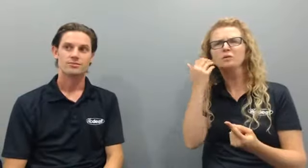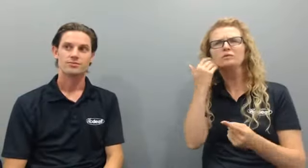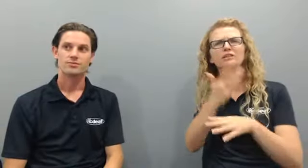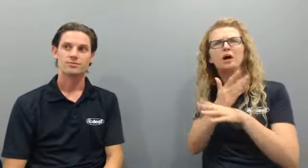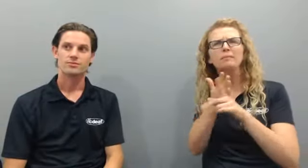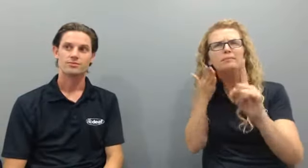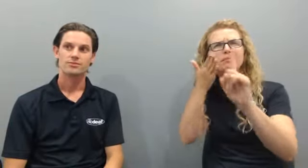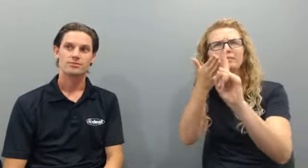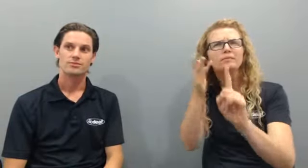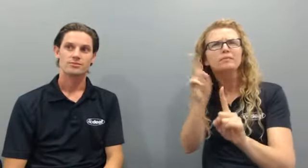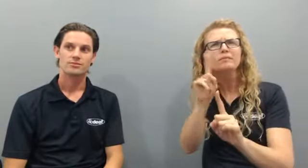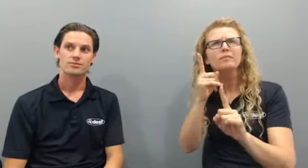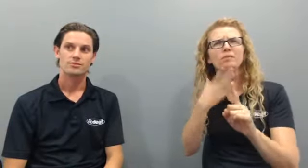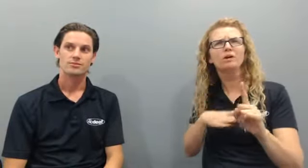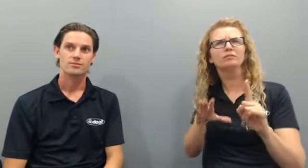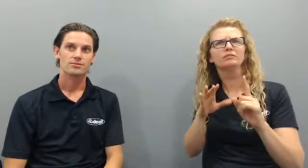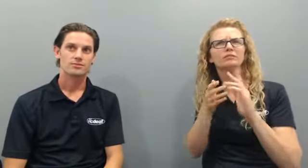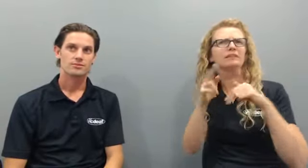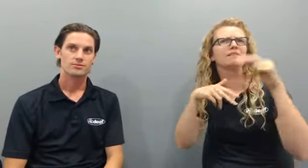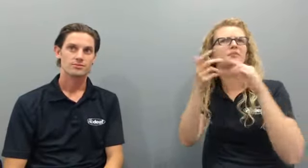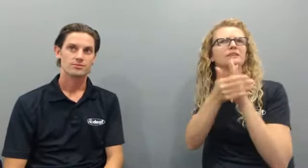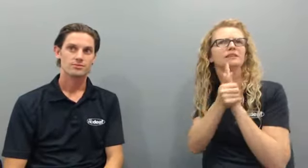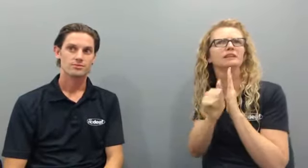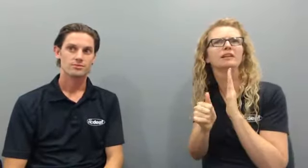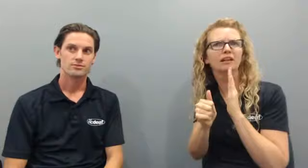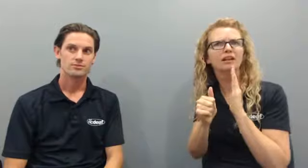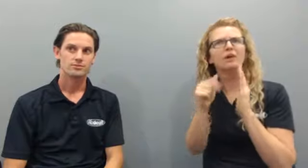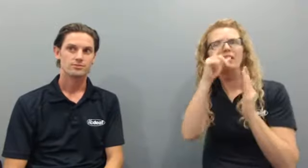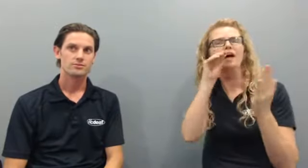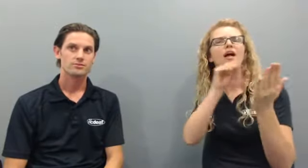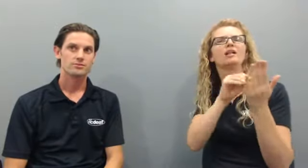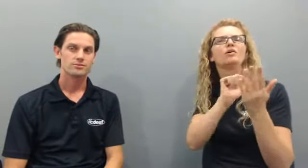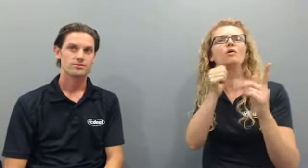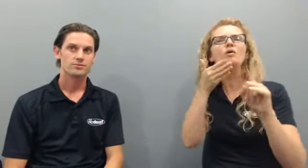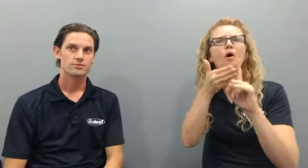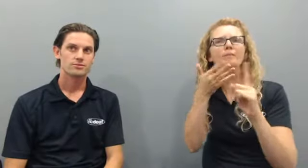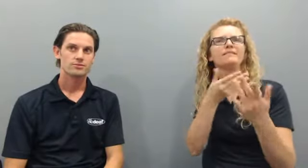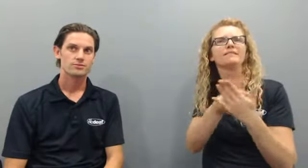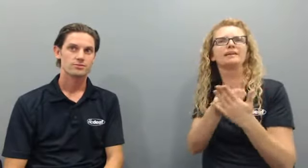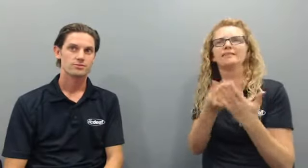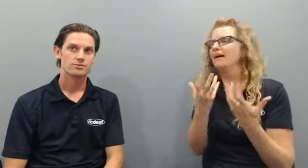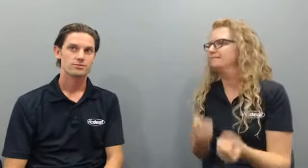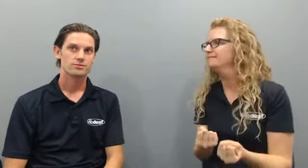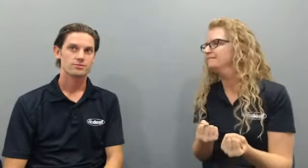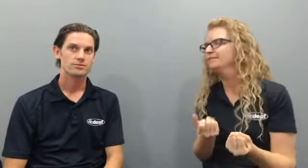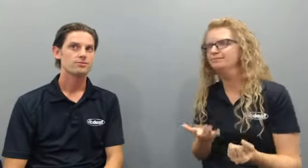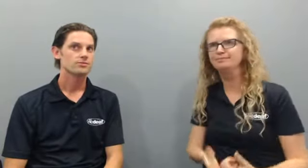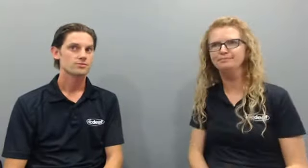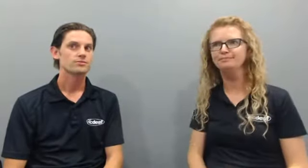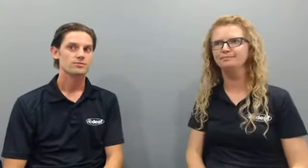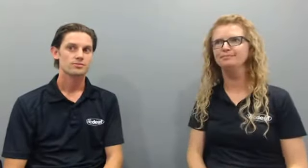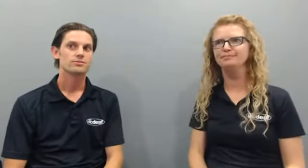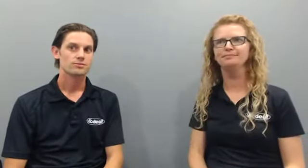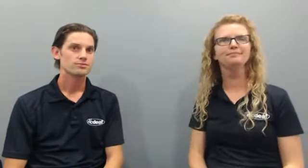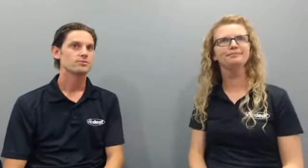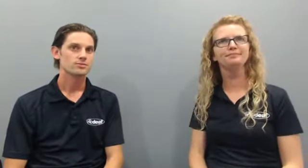raise this in your planning meeting, your future career aspirations, what skills you want to develop, and ensure that they are listed as your goals in